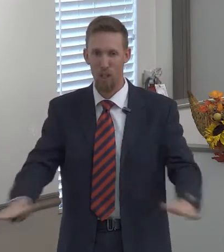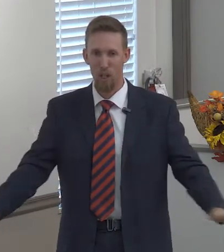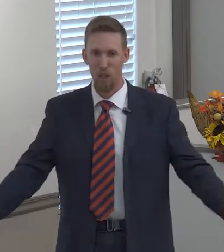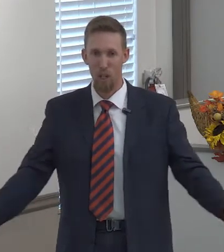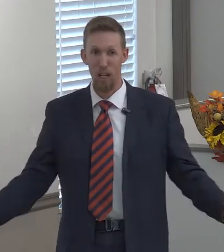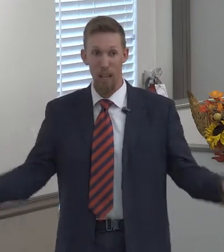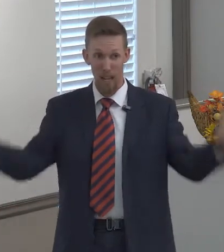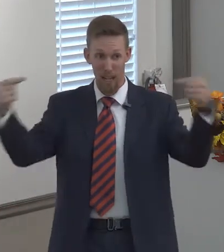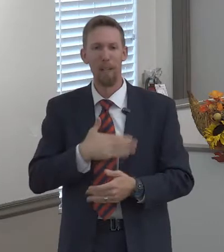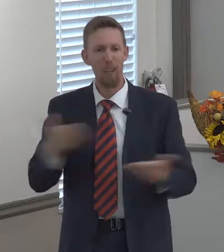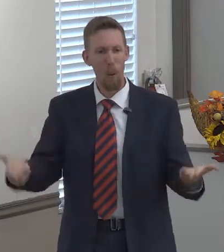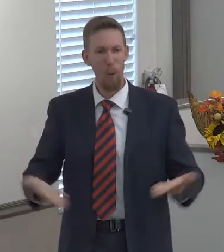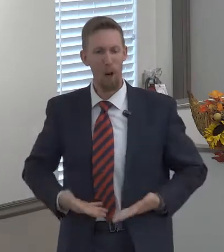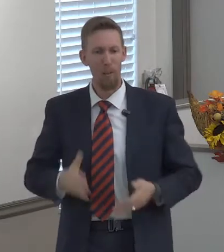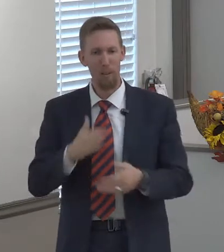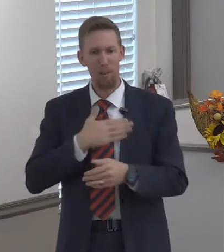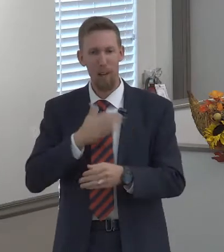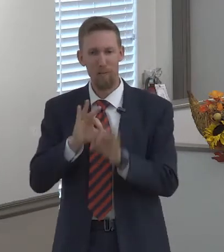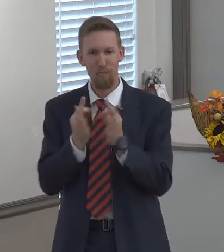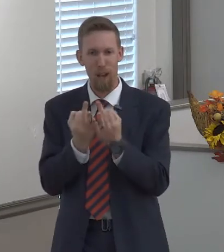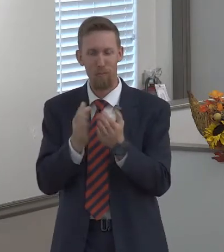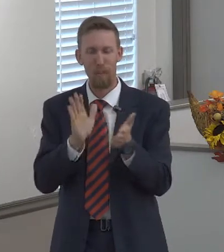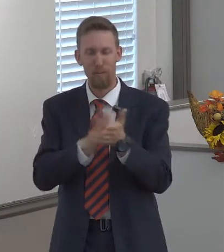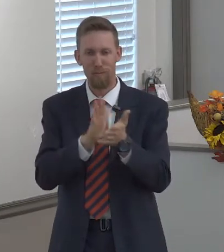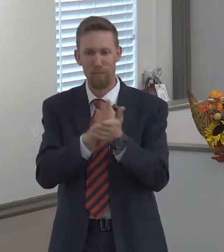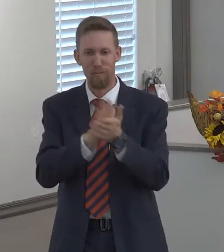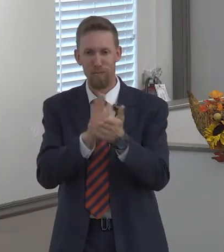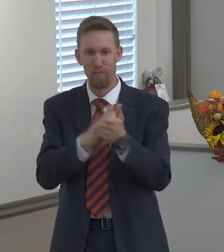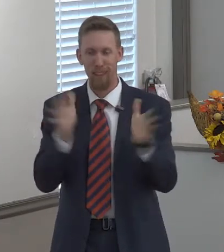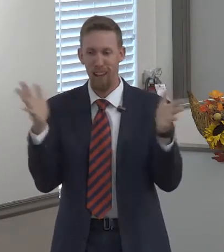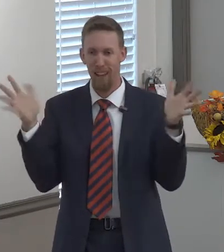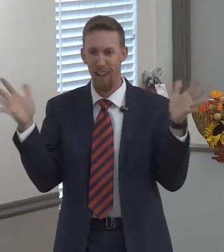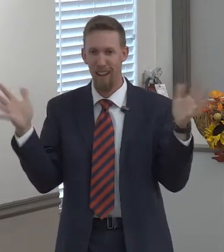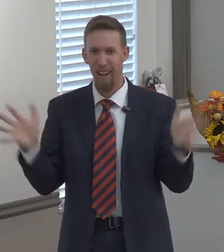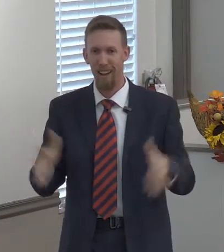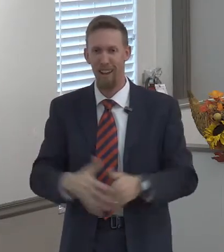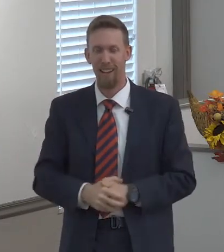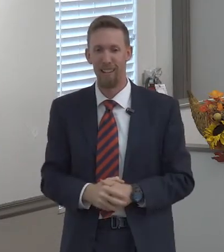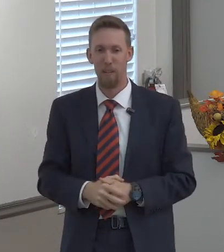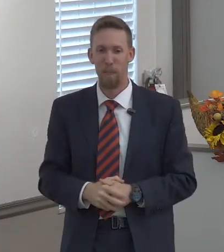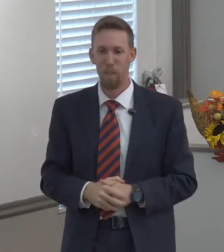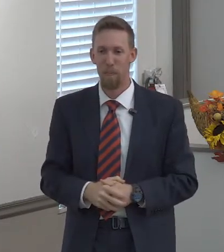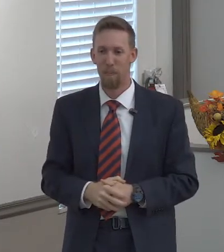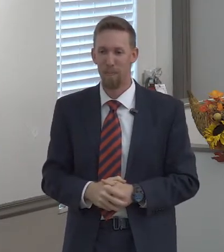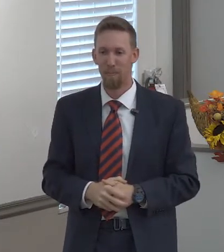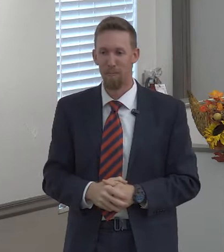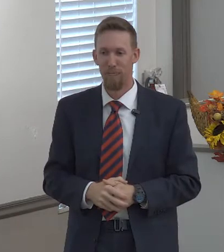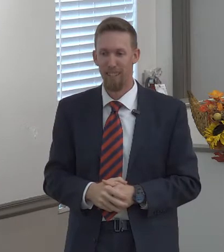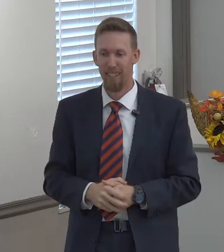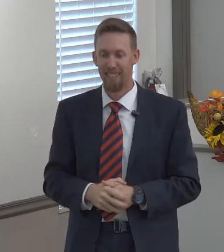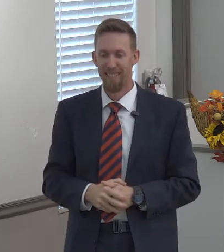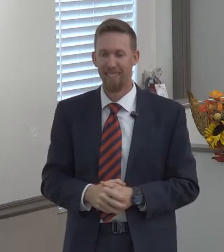but I want you to welcome my family. Would you do that? Praise God.